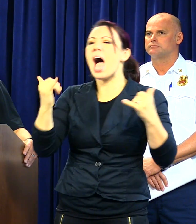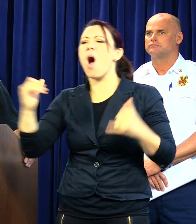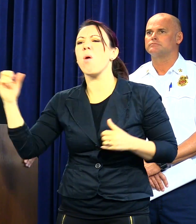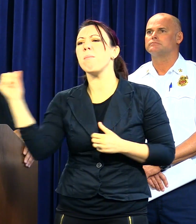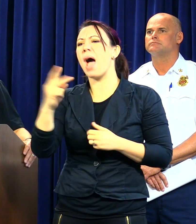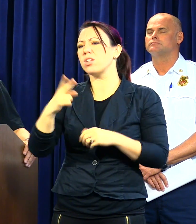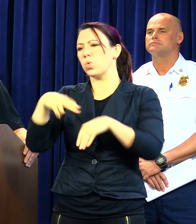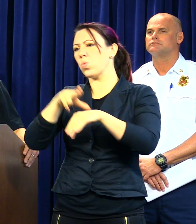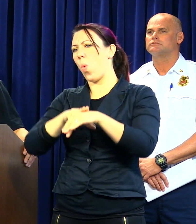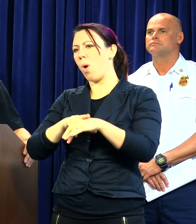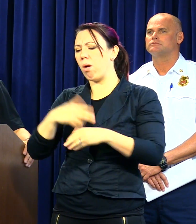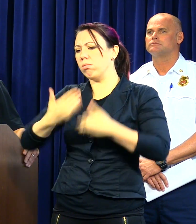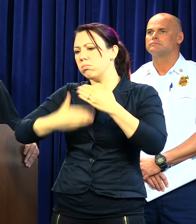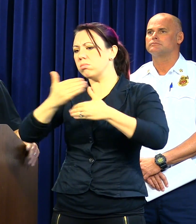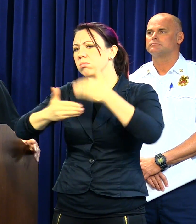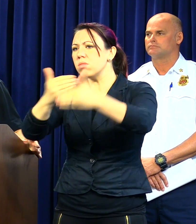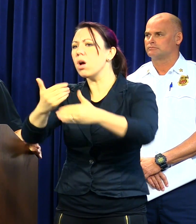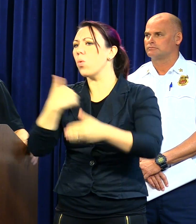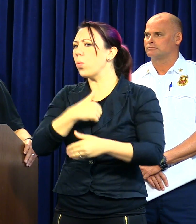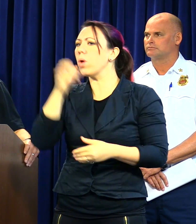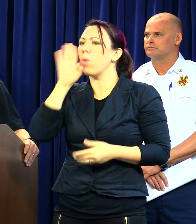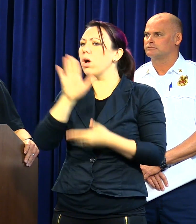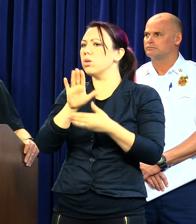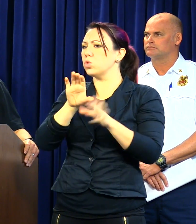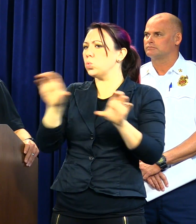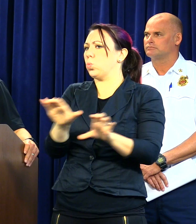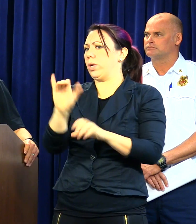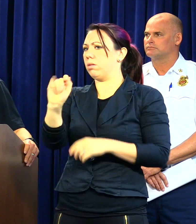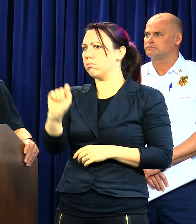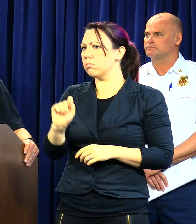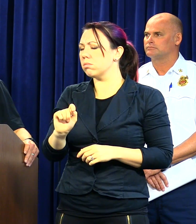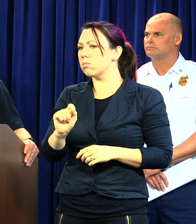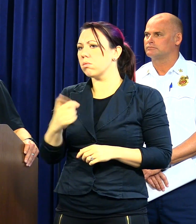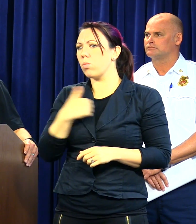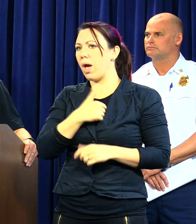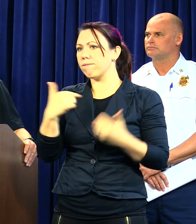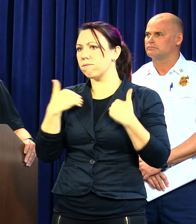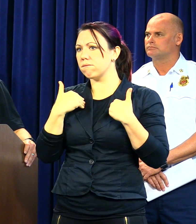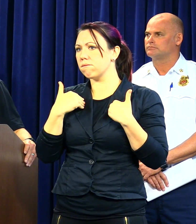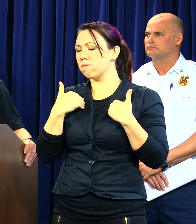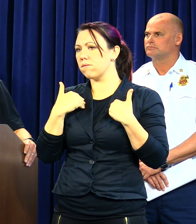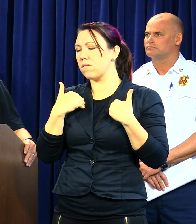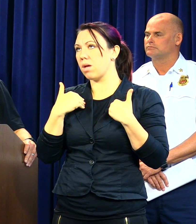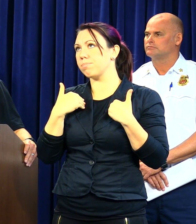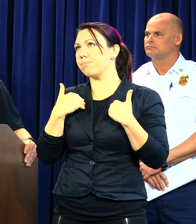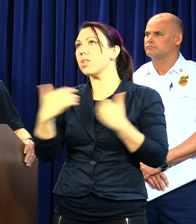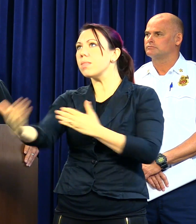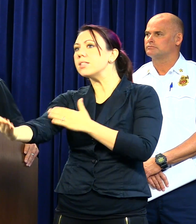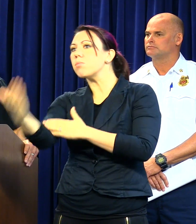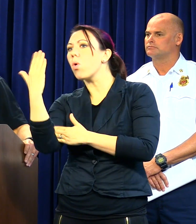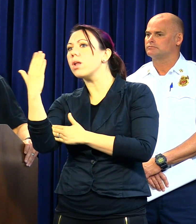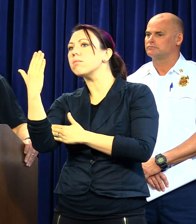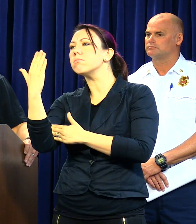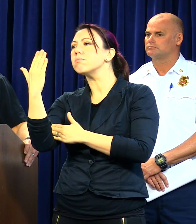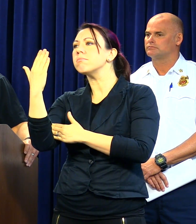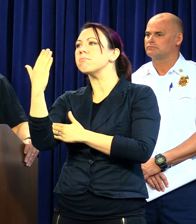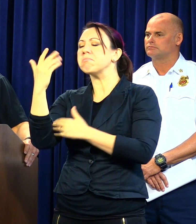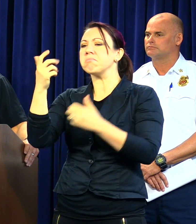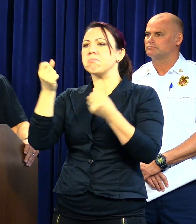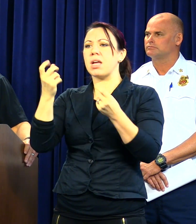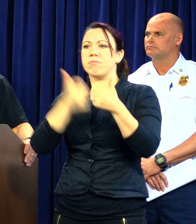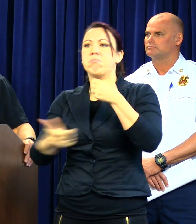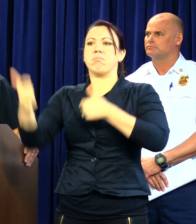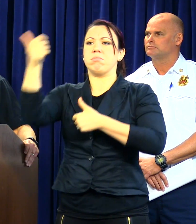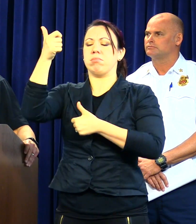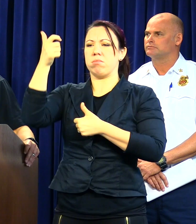done. And we have, by the way, I've been asked this morning by some national outlets